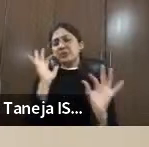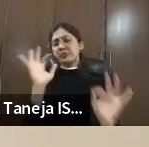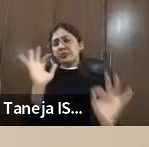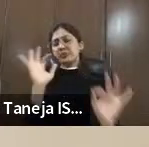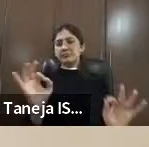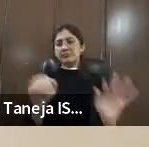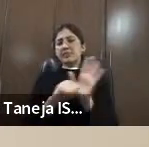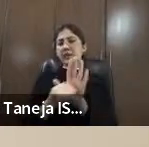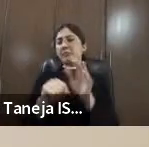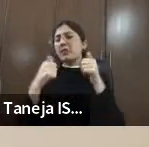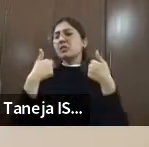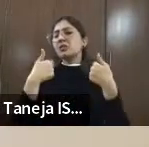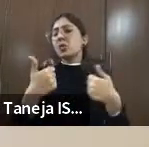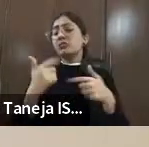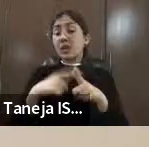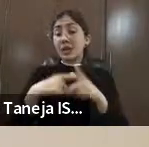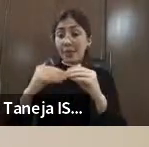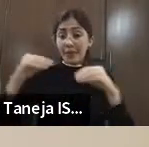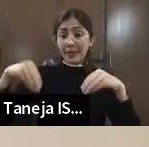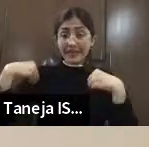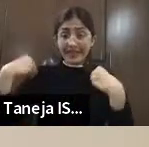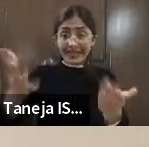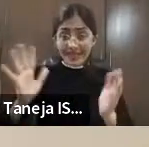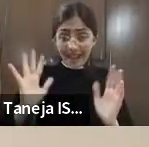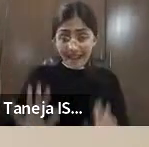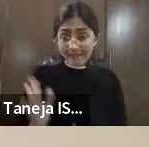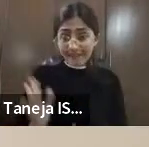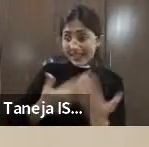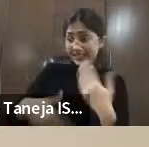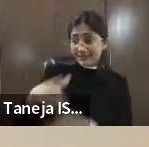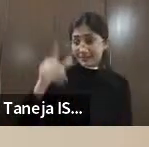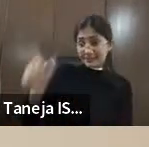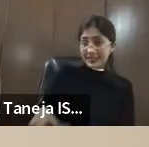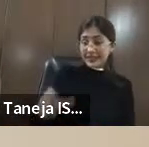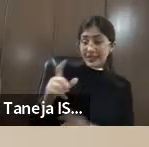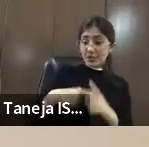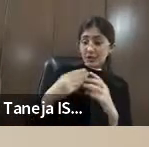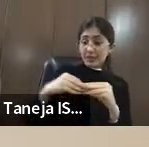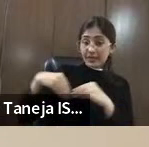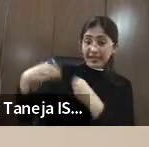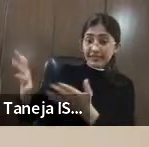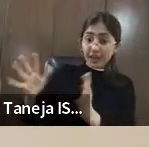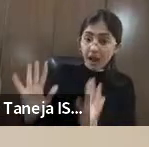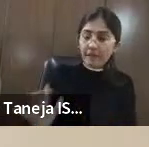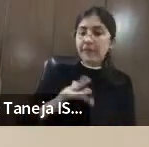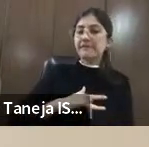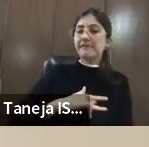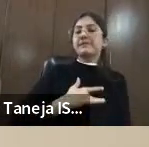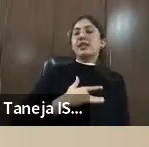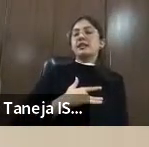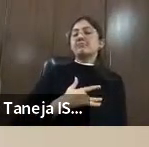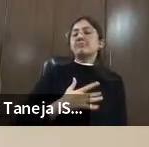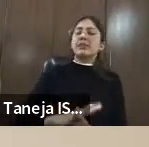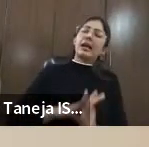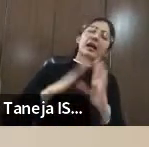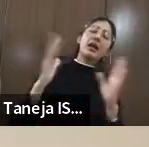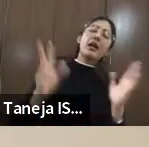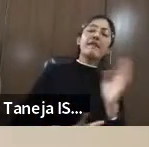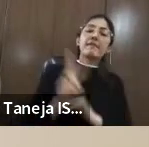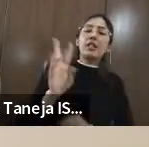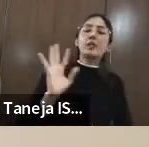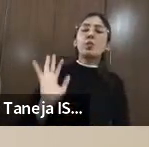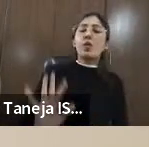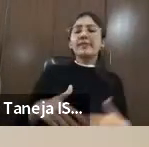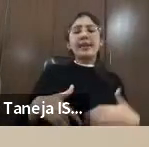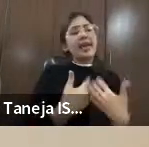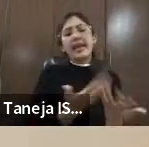that giving an employment to a person with disability adds to the immense value to